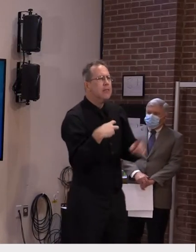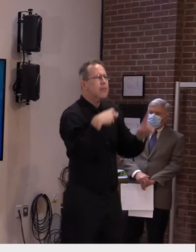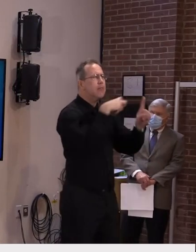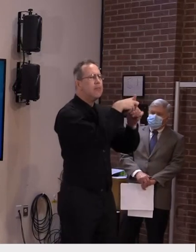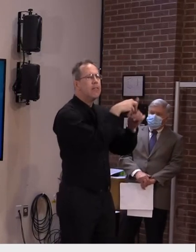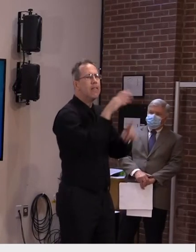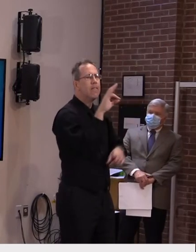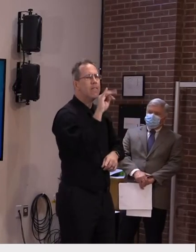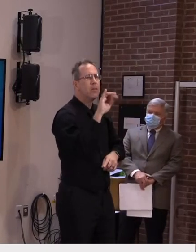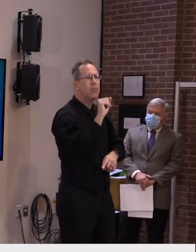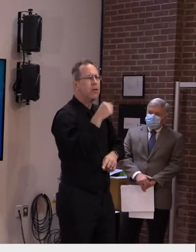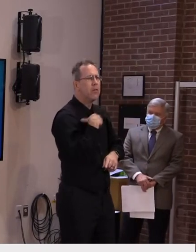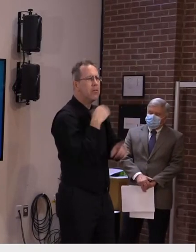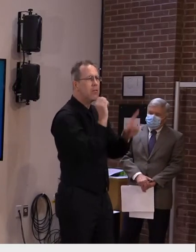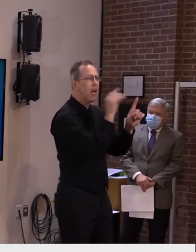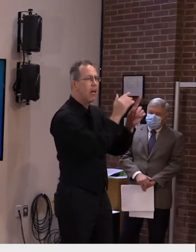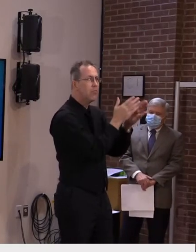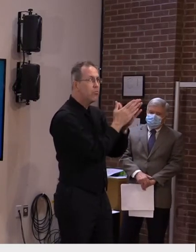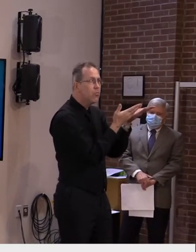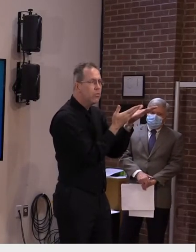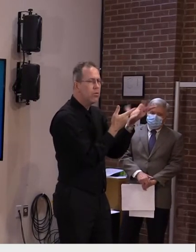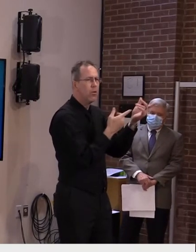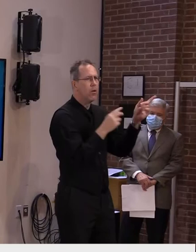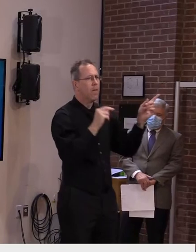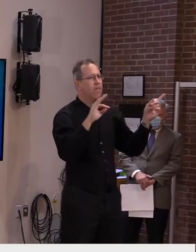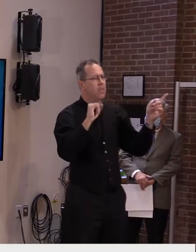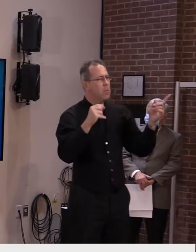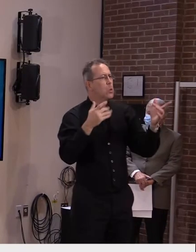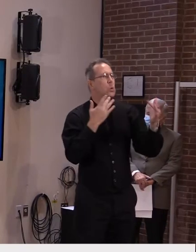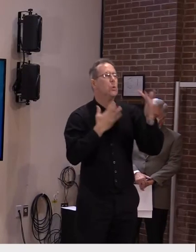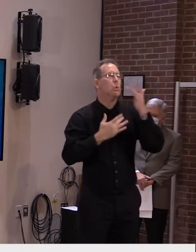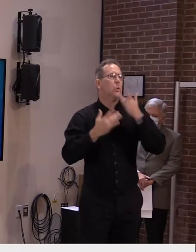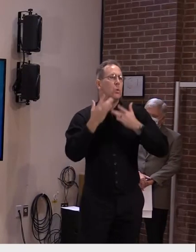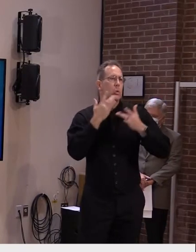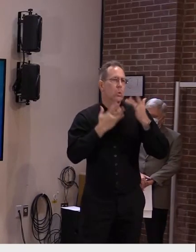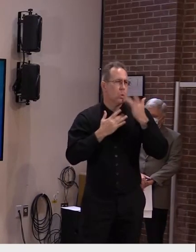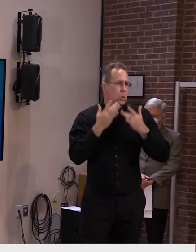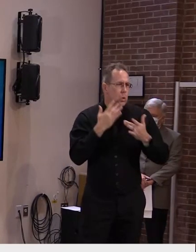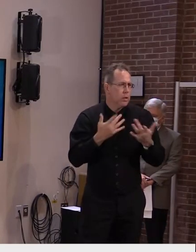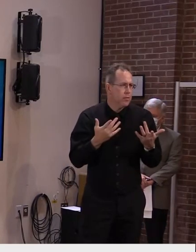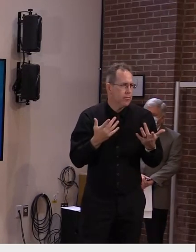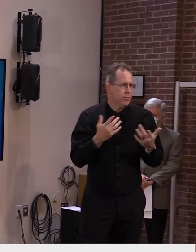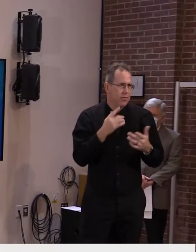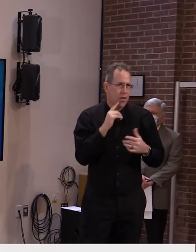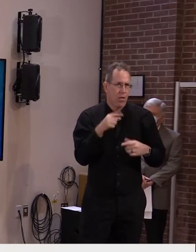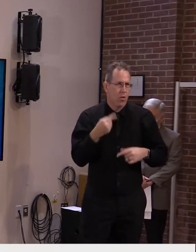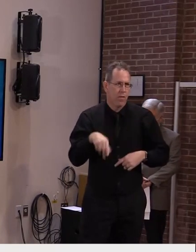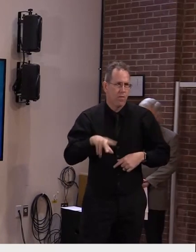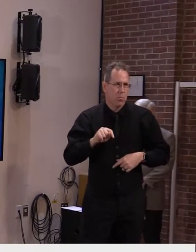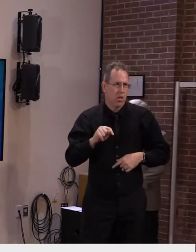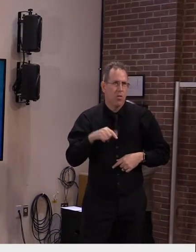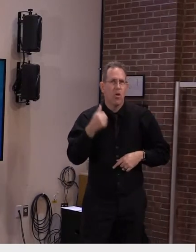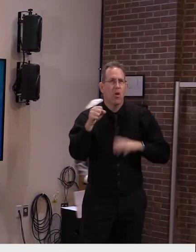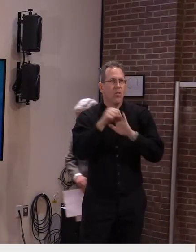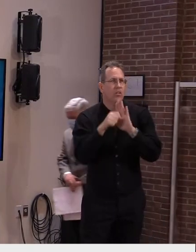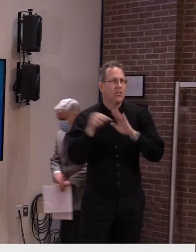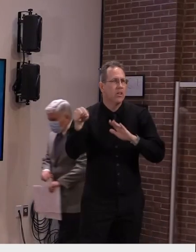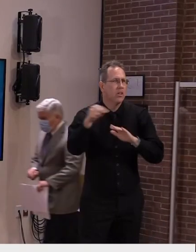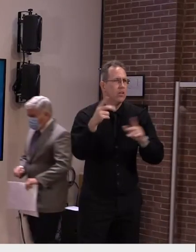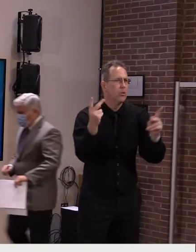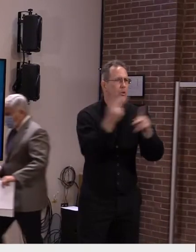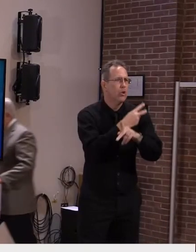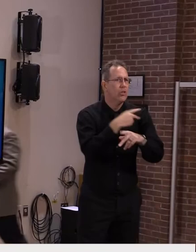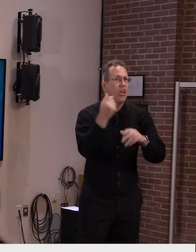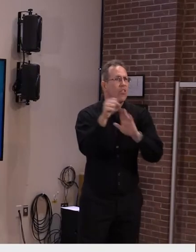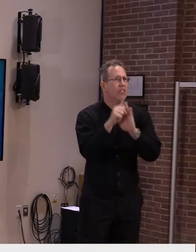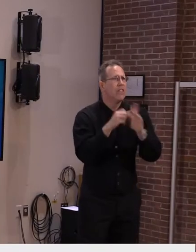thin, because this is a nationwide problem. There's just a workforce shortage. Secretary Smith, can you answer the rest of